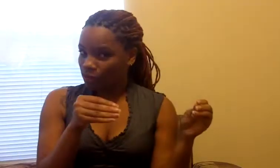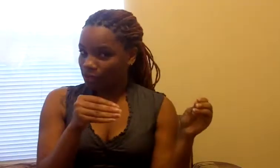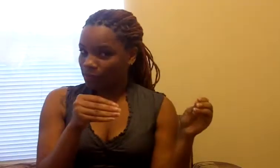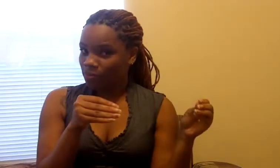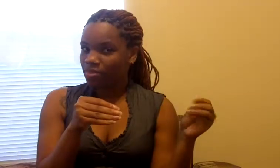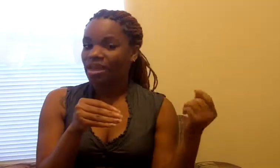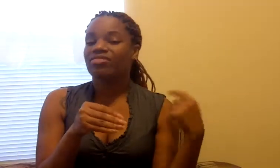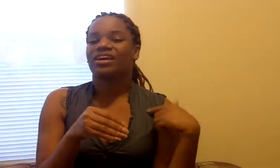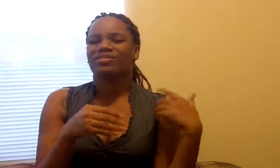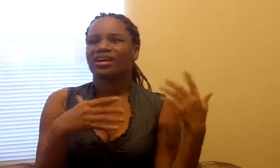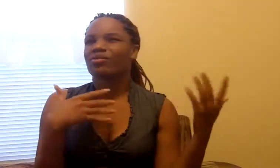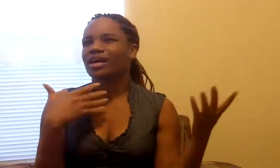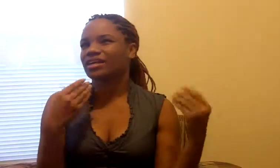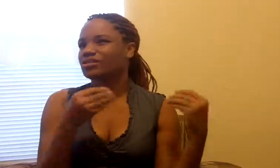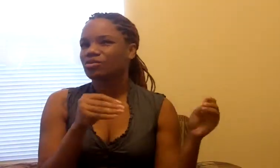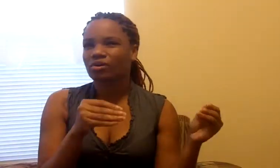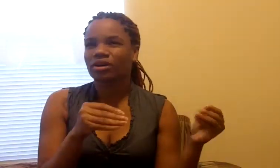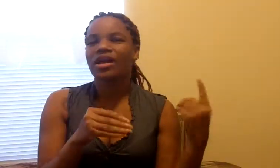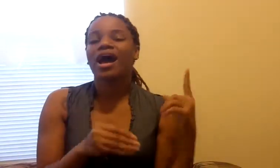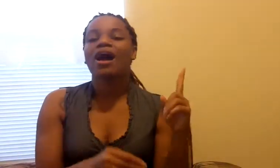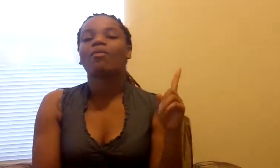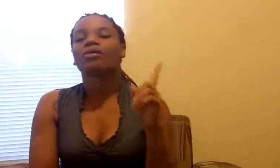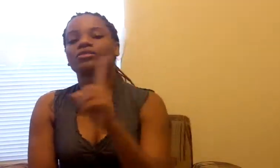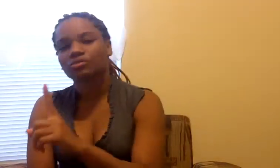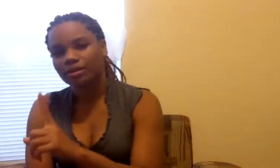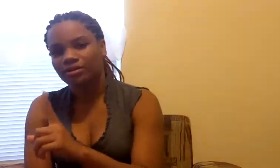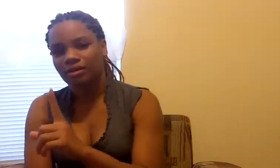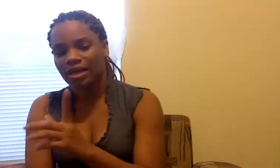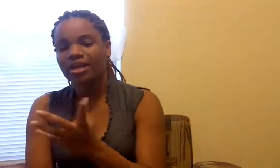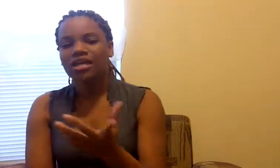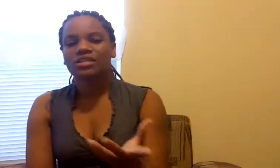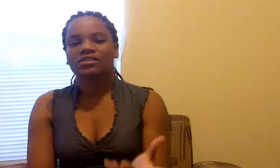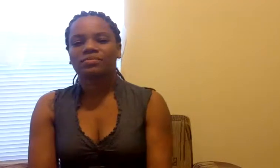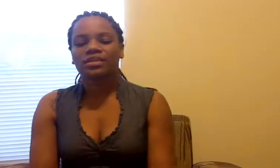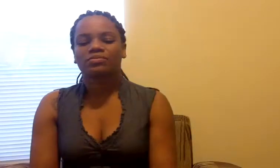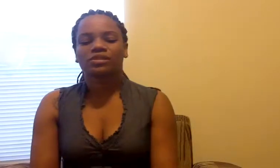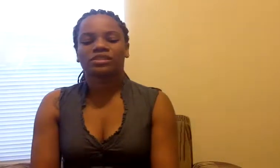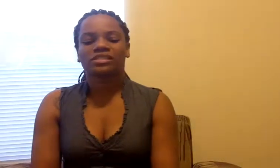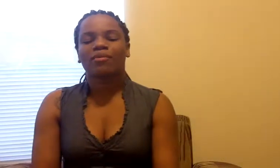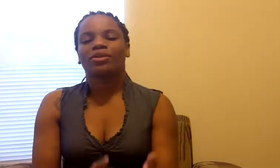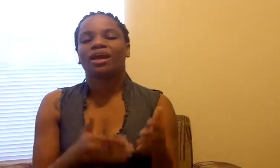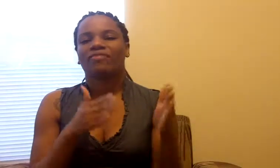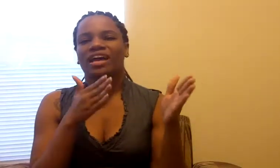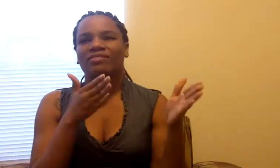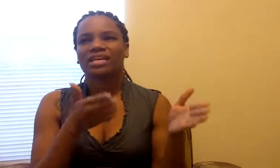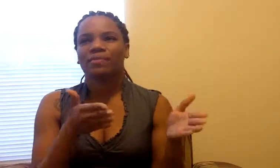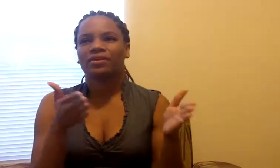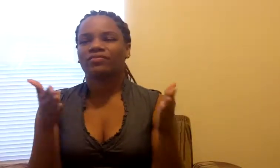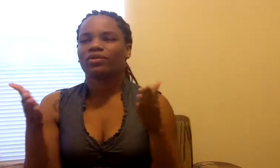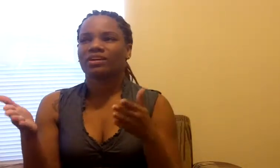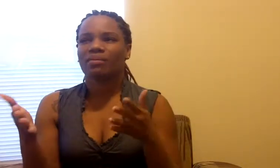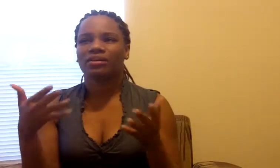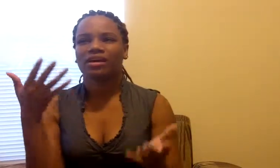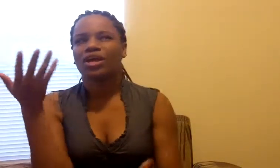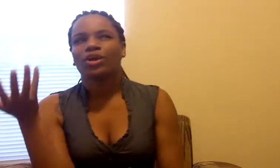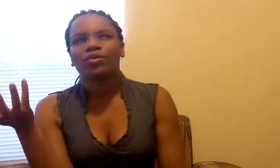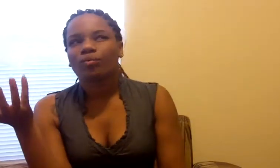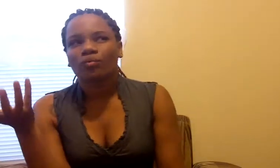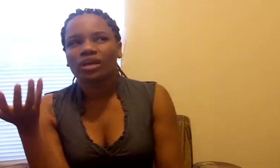store, and then you're like, okay, the store, I walk to it. Okay, so it makes more sense that way. You have to have a topic for the comment. Like, if